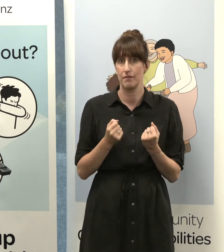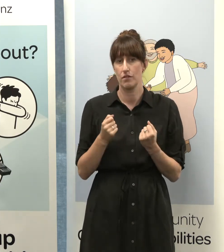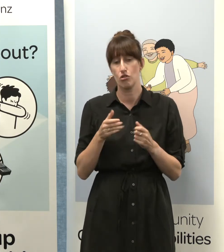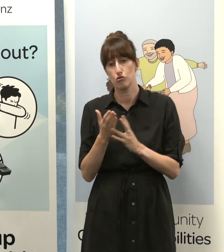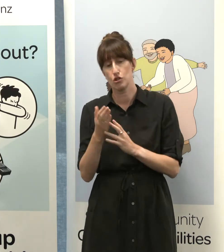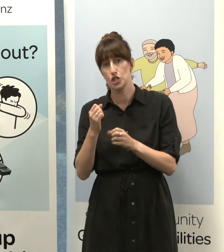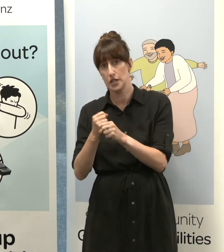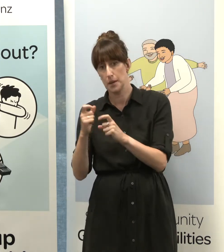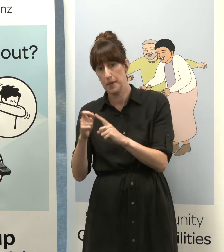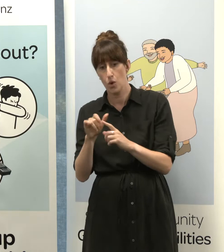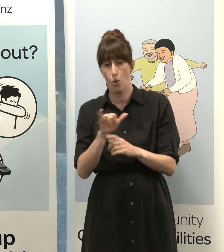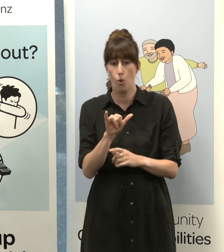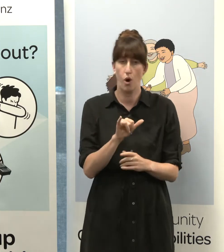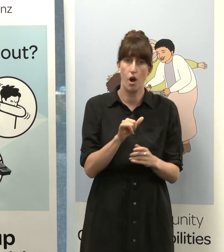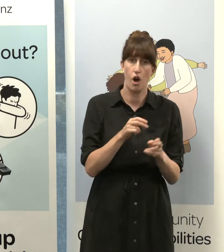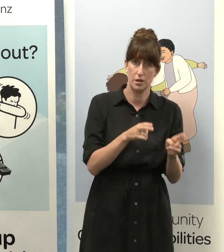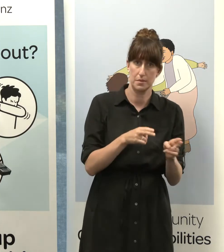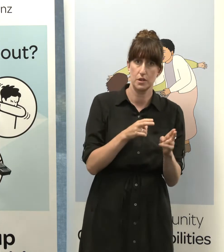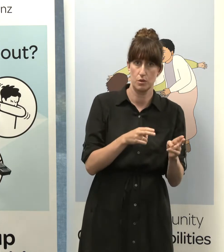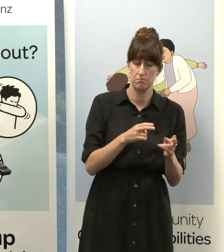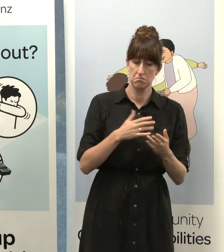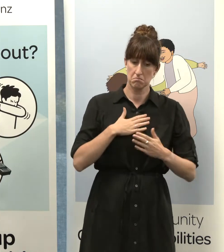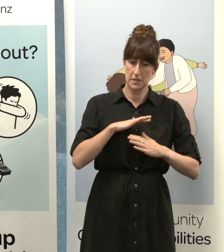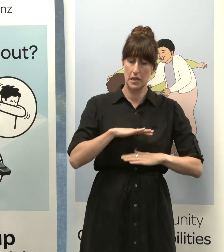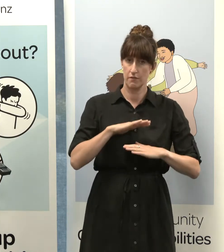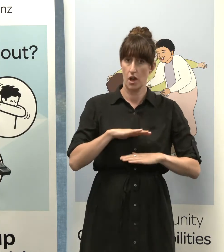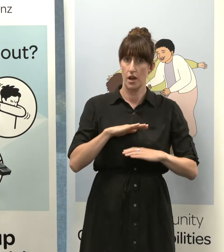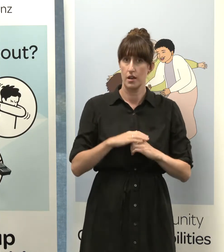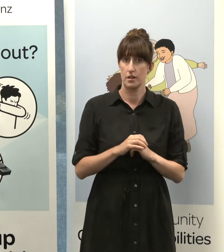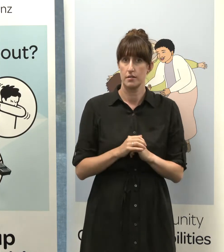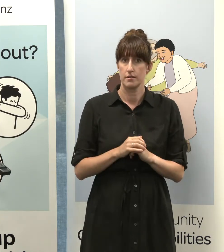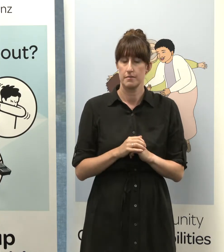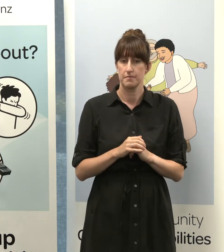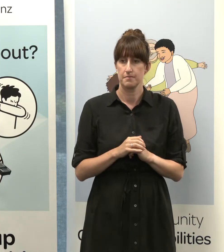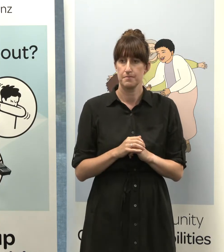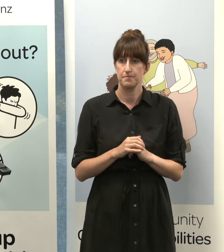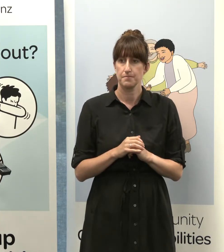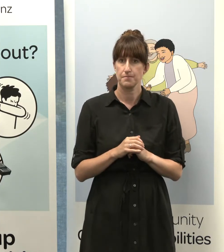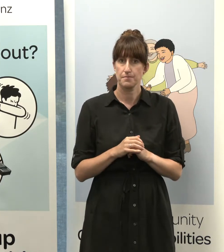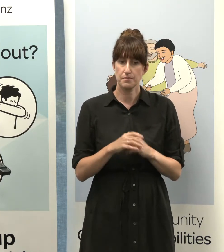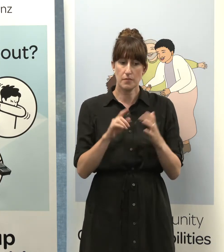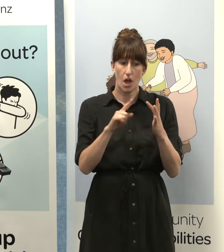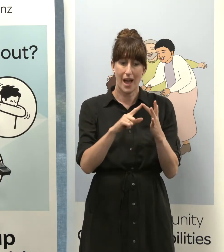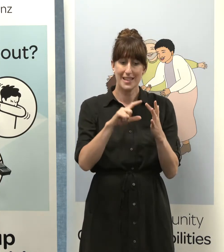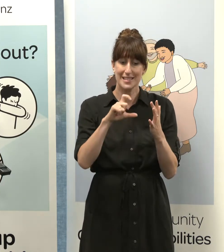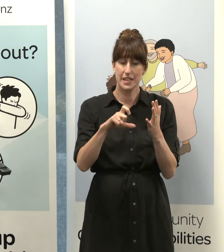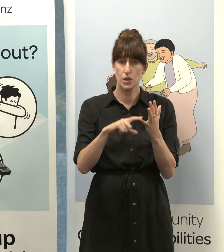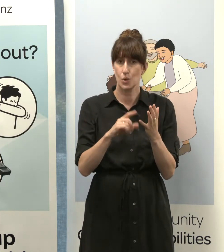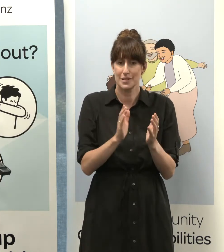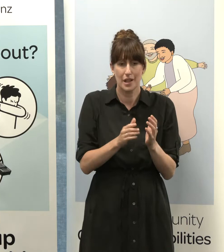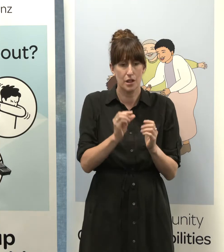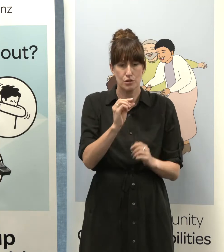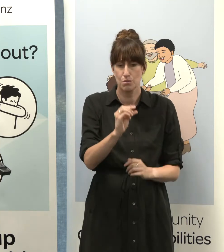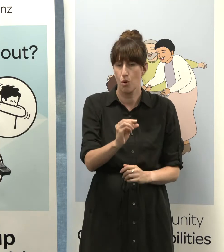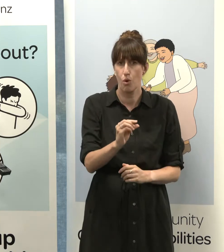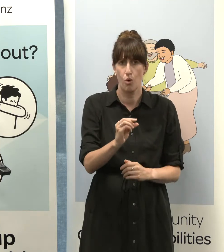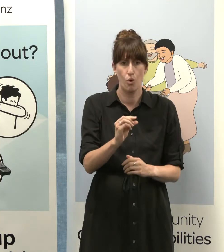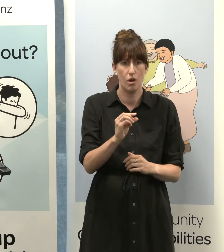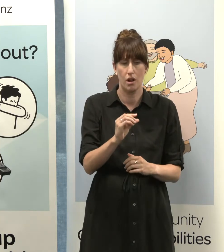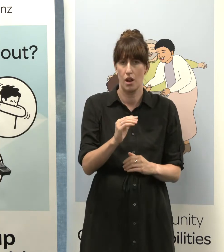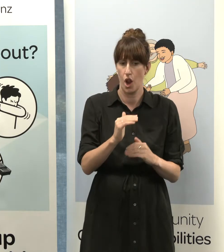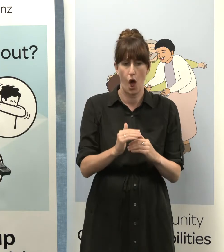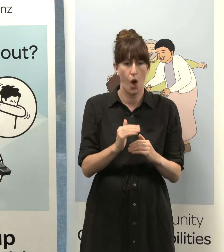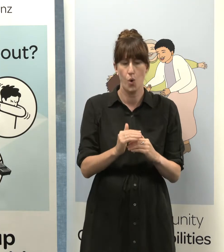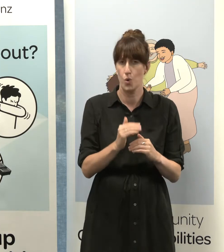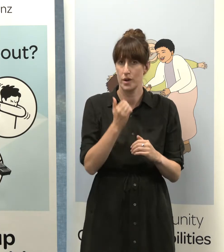they need. And again, we're seeing only small numbers of people requiring intensive care or high dependency care, and